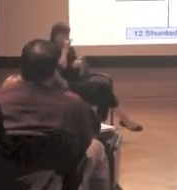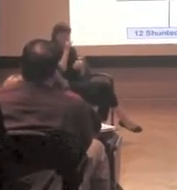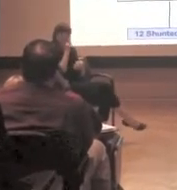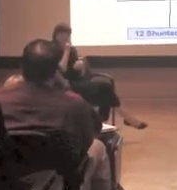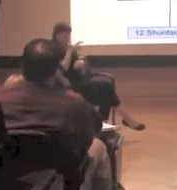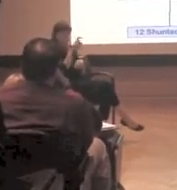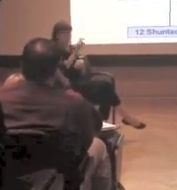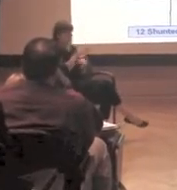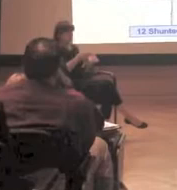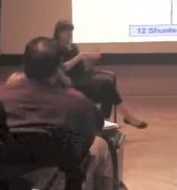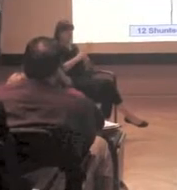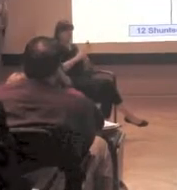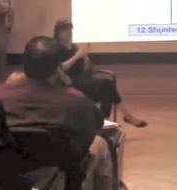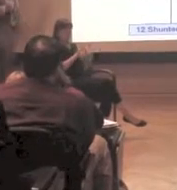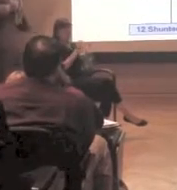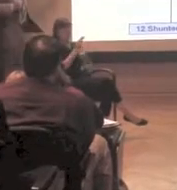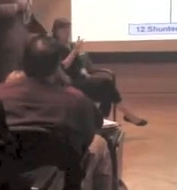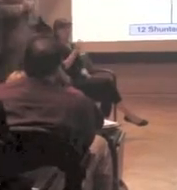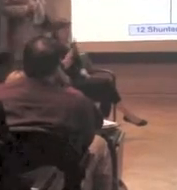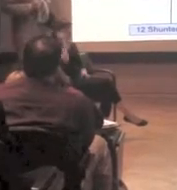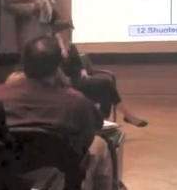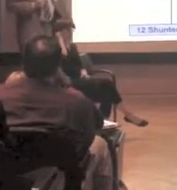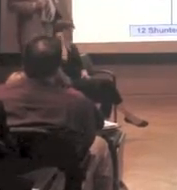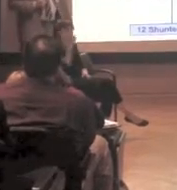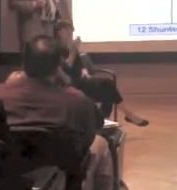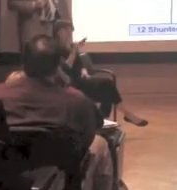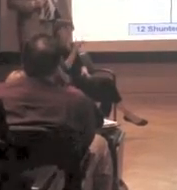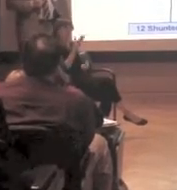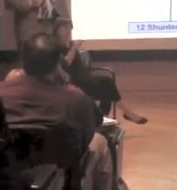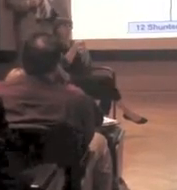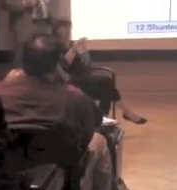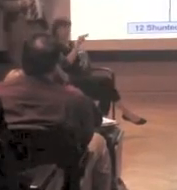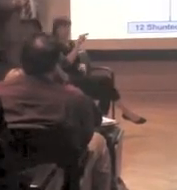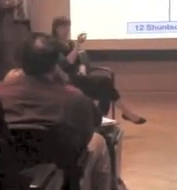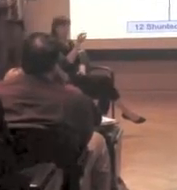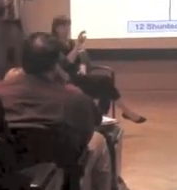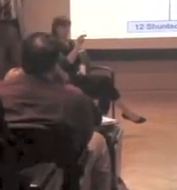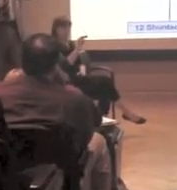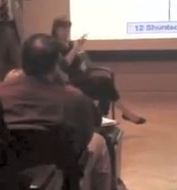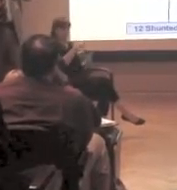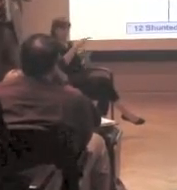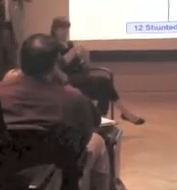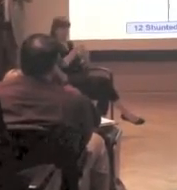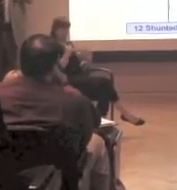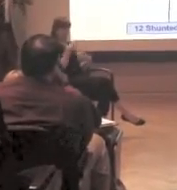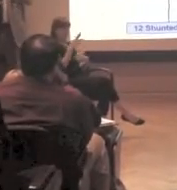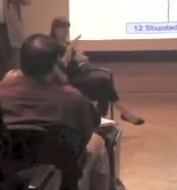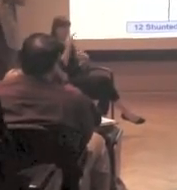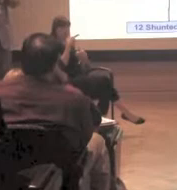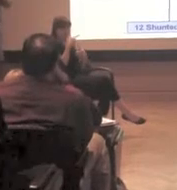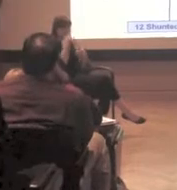need a shunt at all. Now, some of that was moms. We had 6 moms kids.